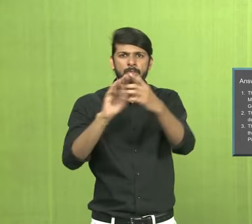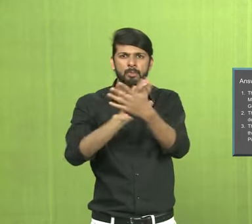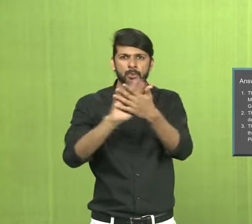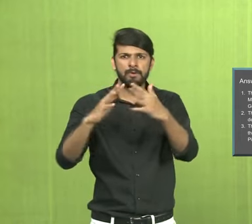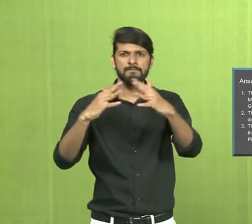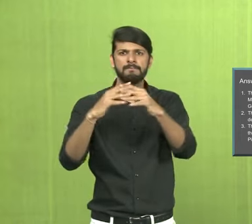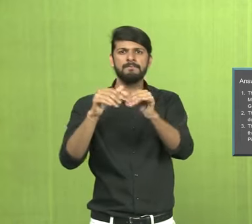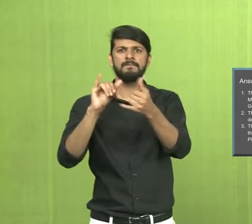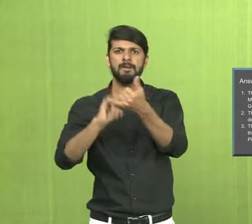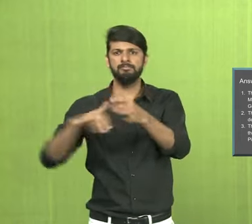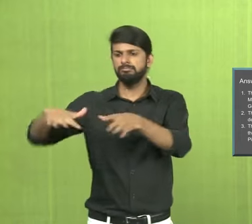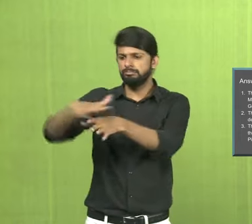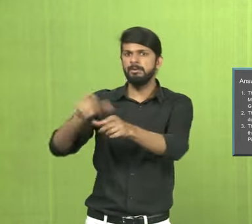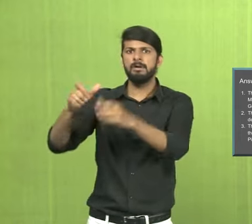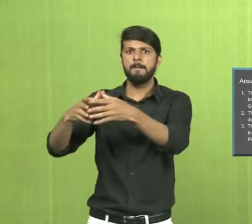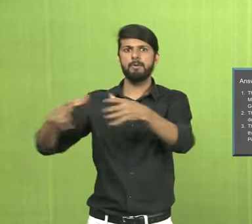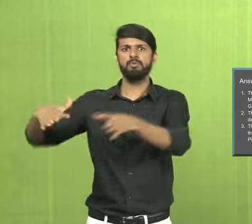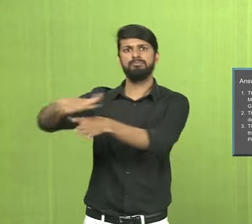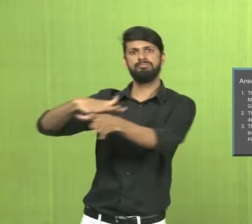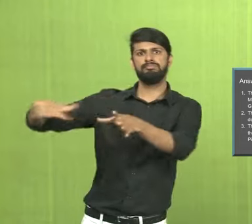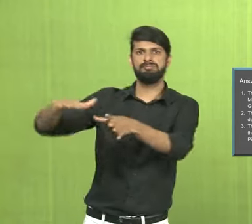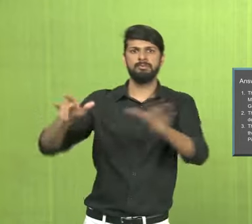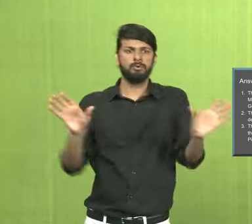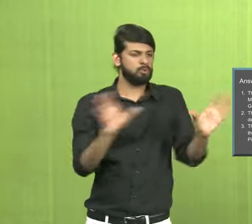in Vadodara in Gujarat